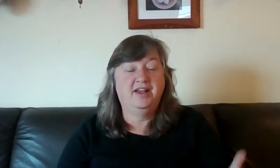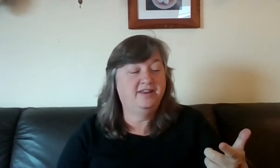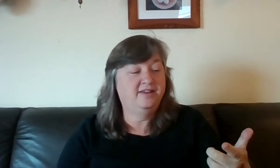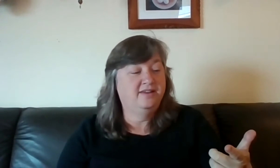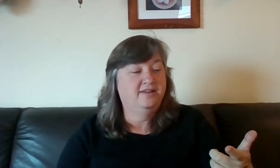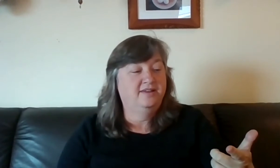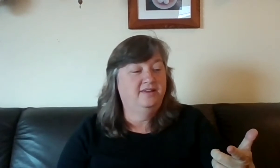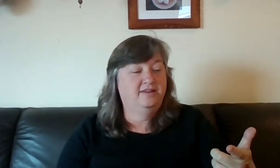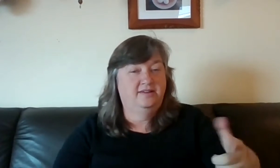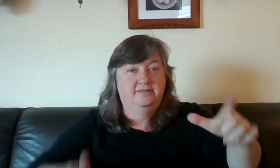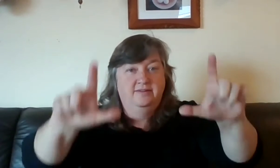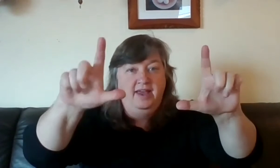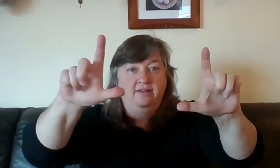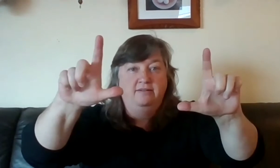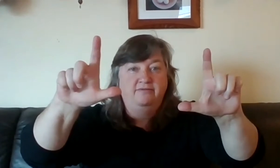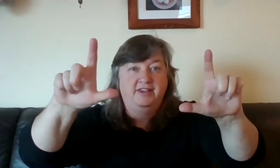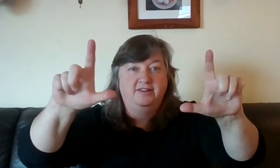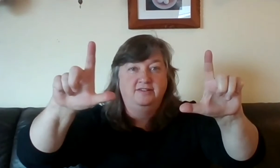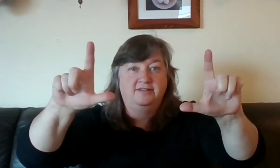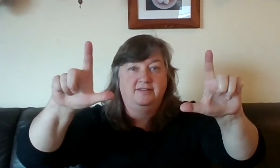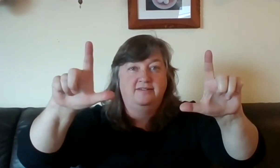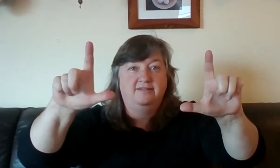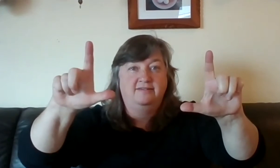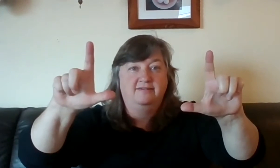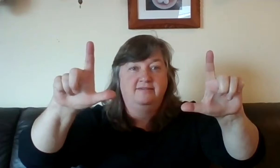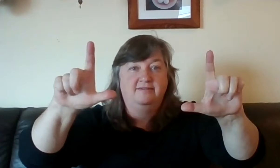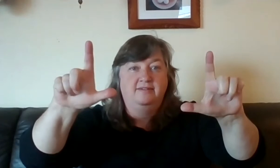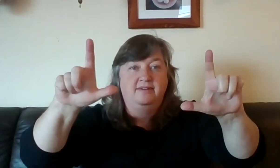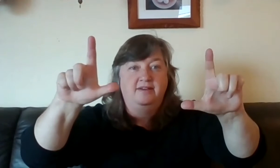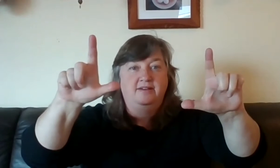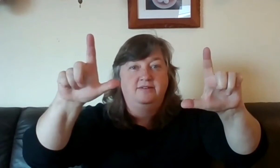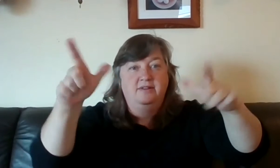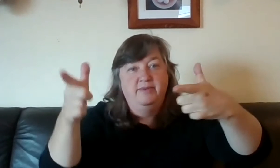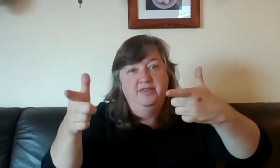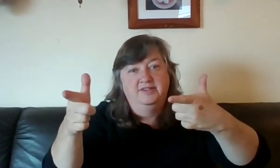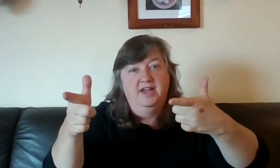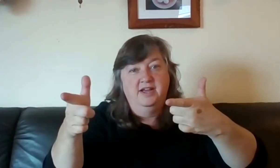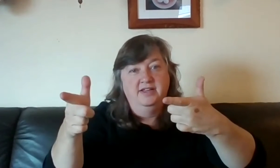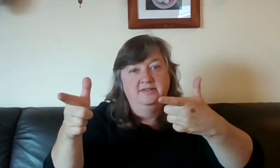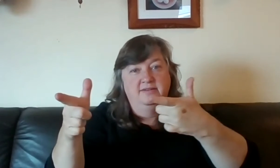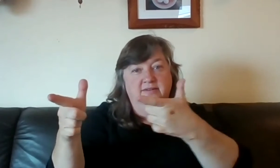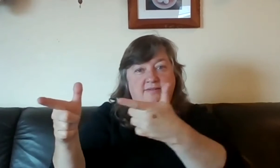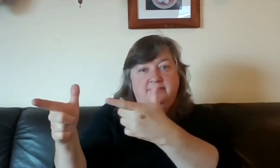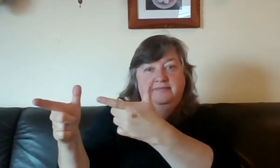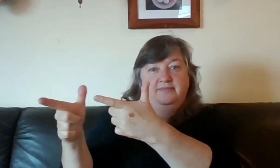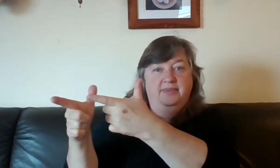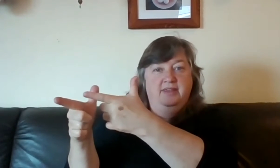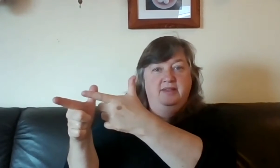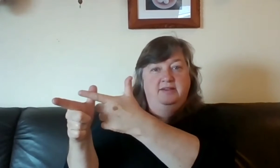run is your L fingers. Turn them on their sides.